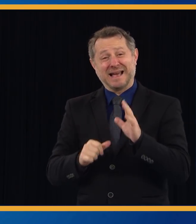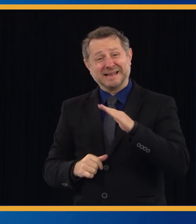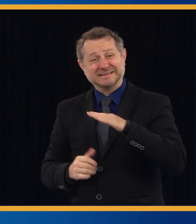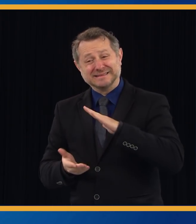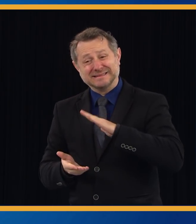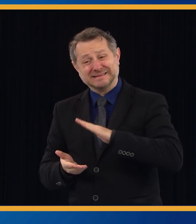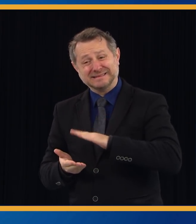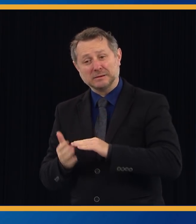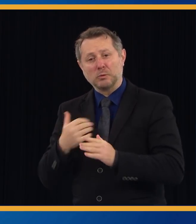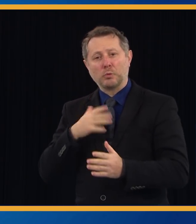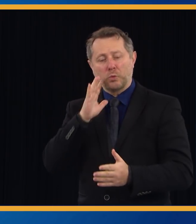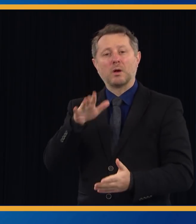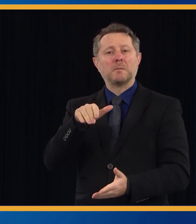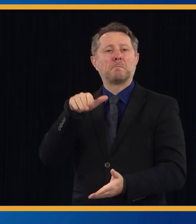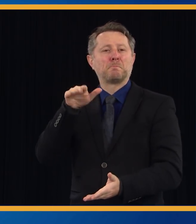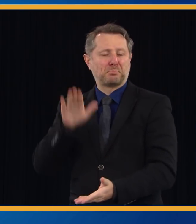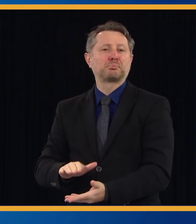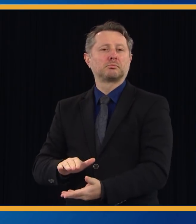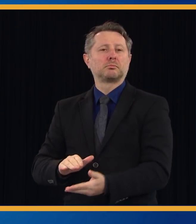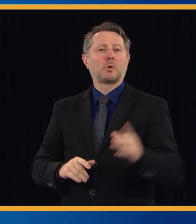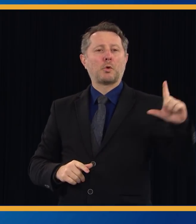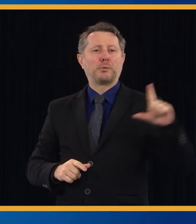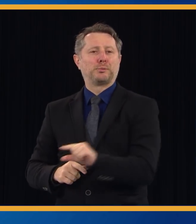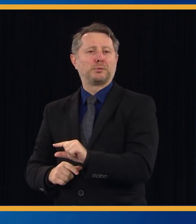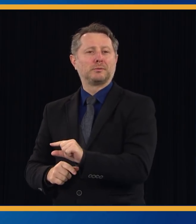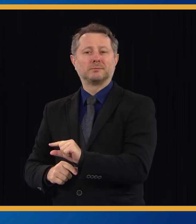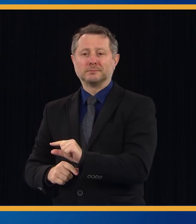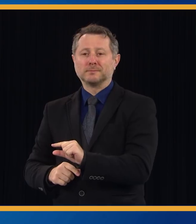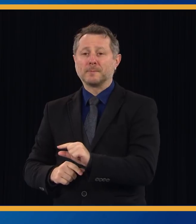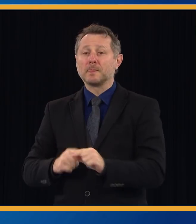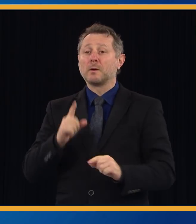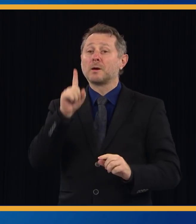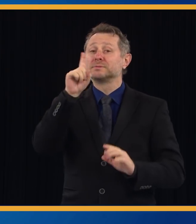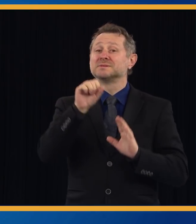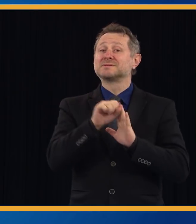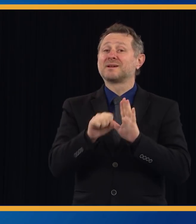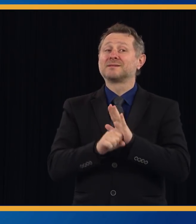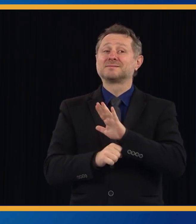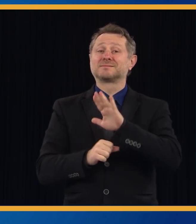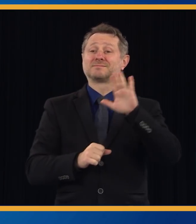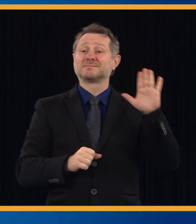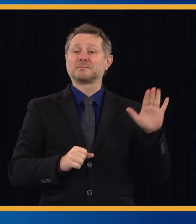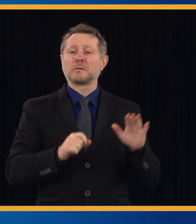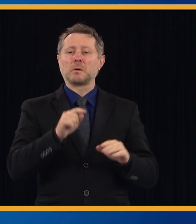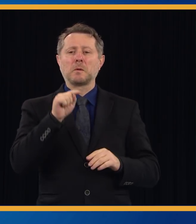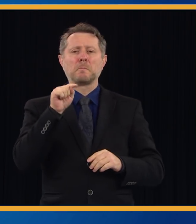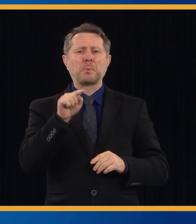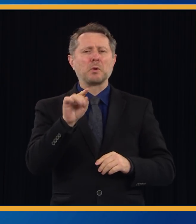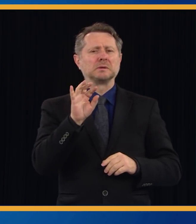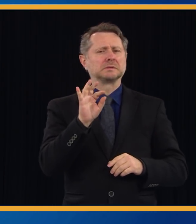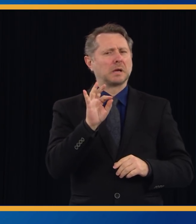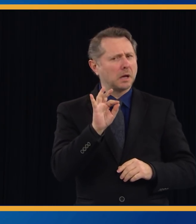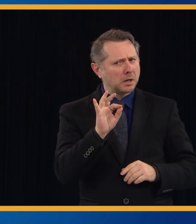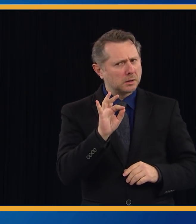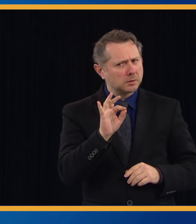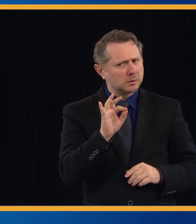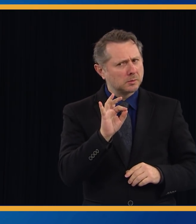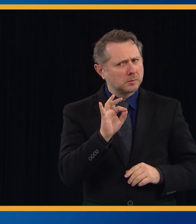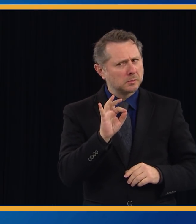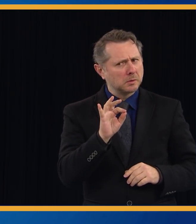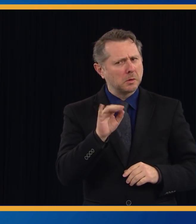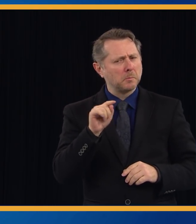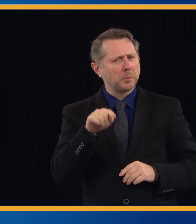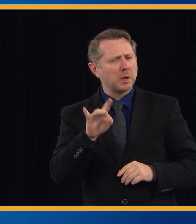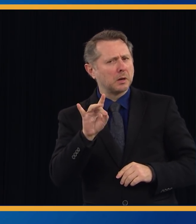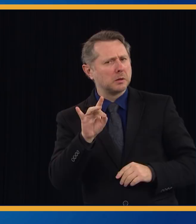declining. Upstate, interestingly, it's 0.9. Again, statistically very